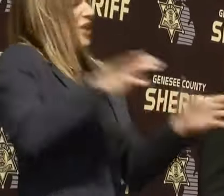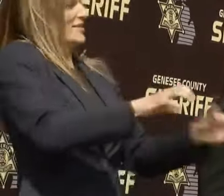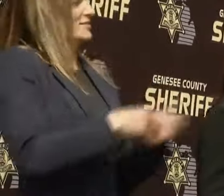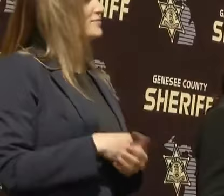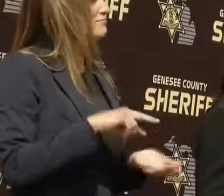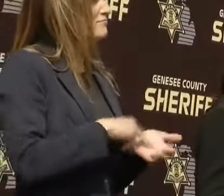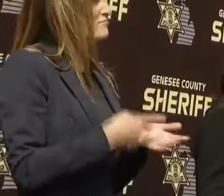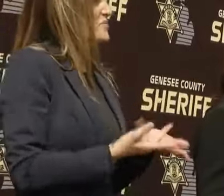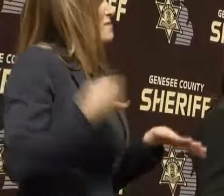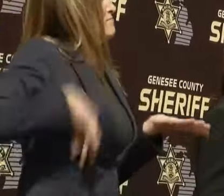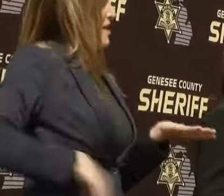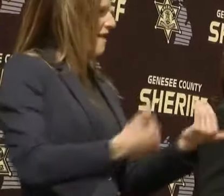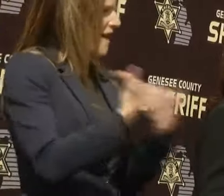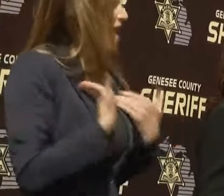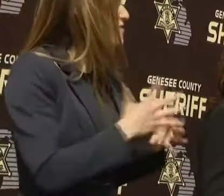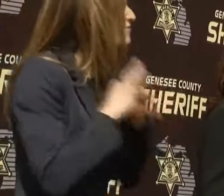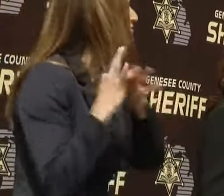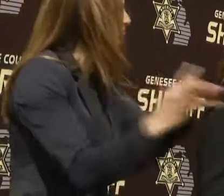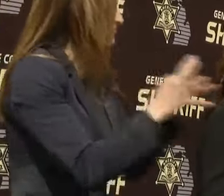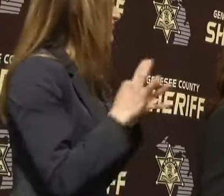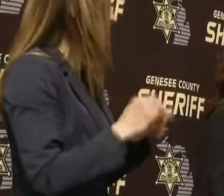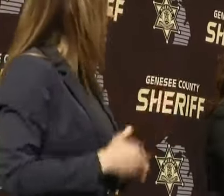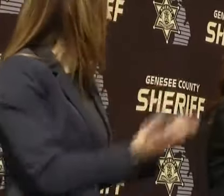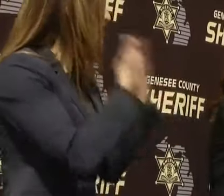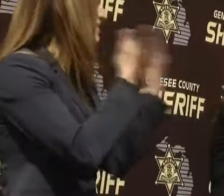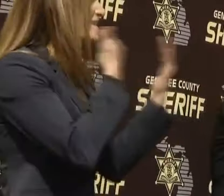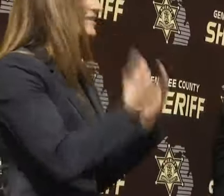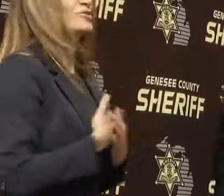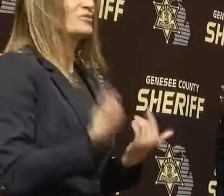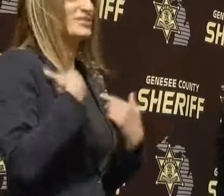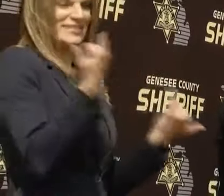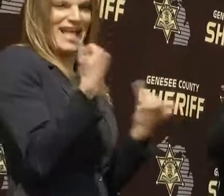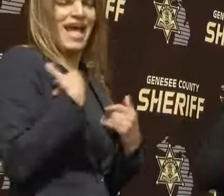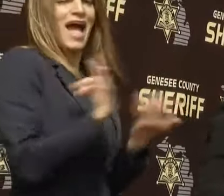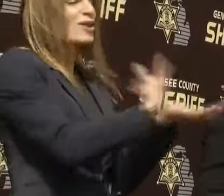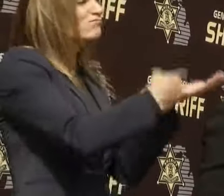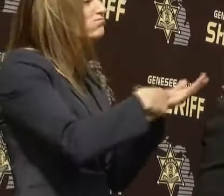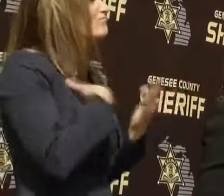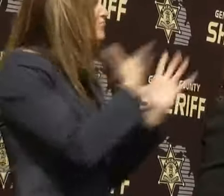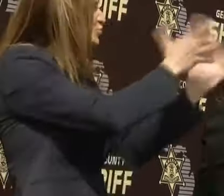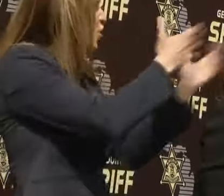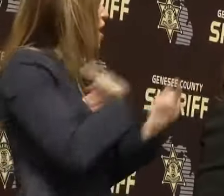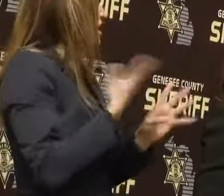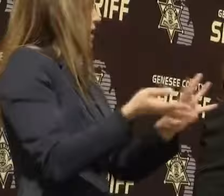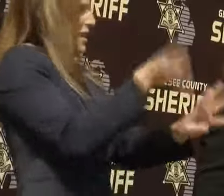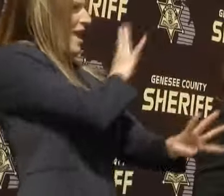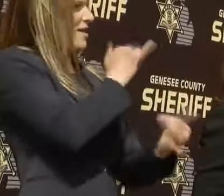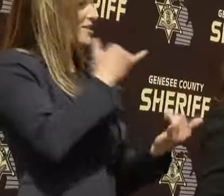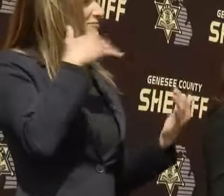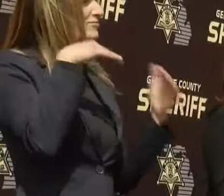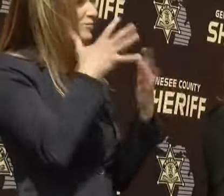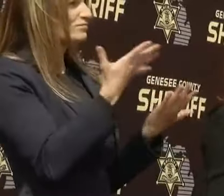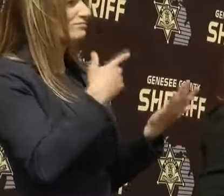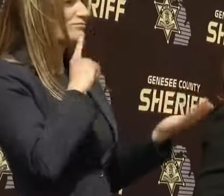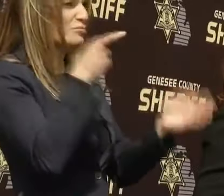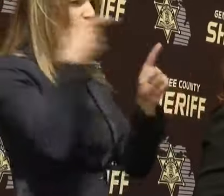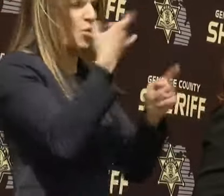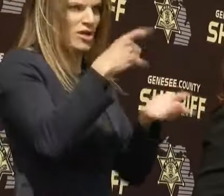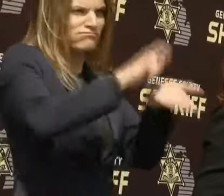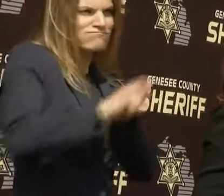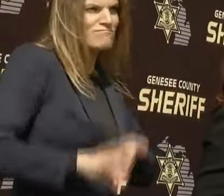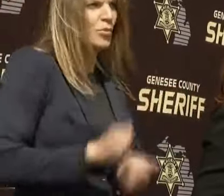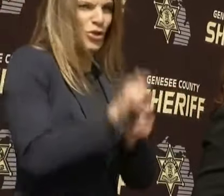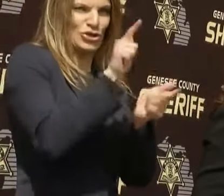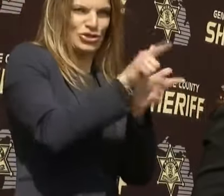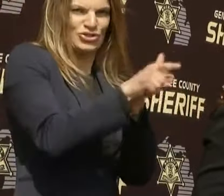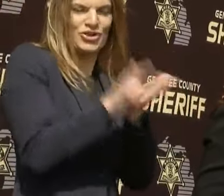about unity and coming together. Thank you as I walk that line and talk to folks. Thank you for your inspiration. Thank